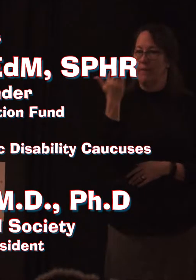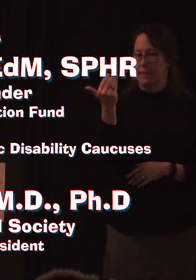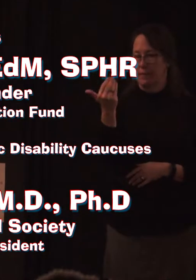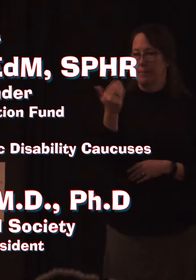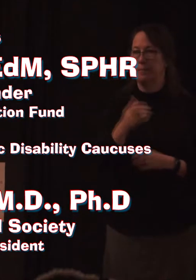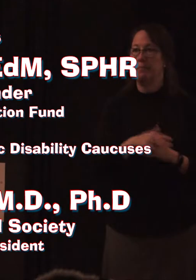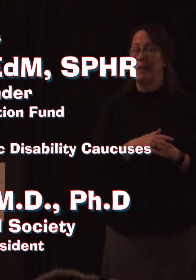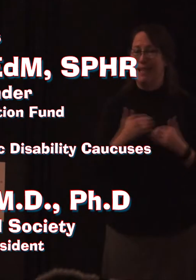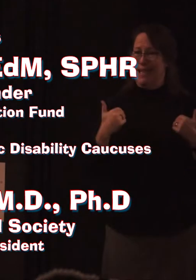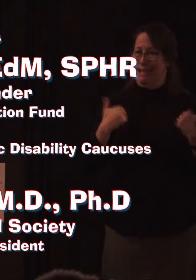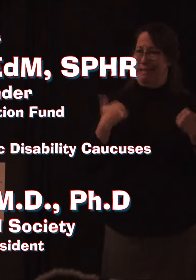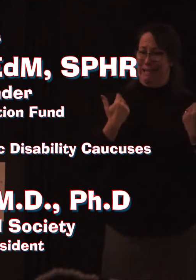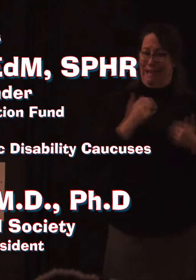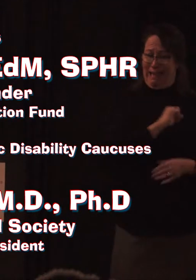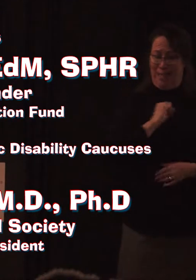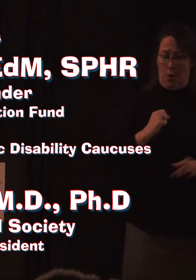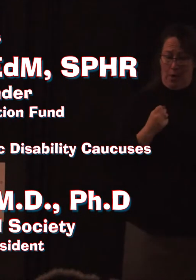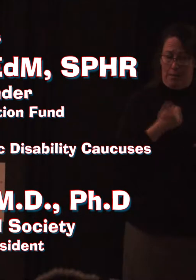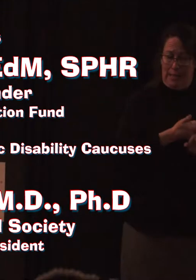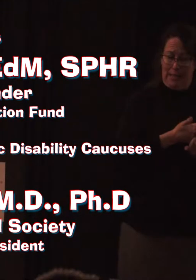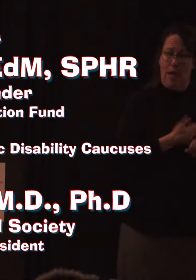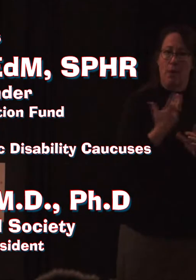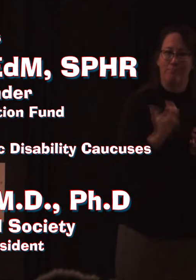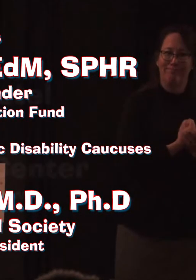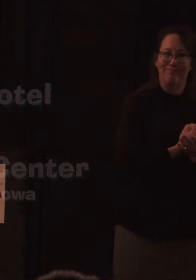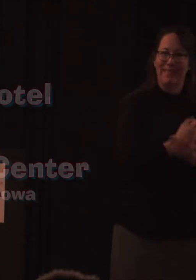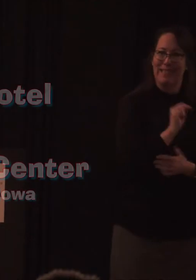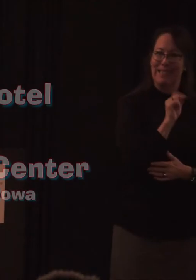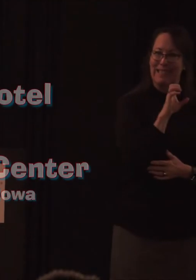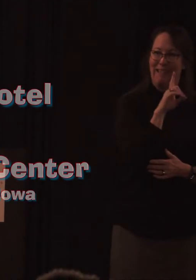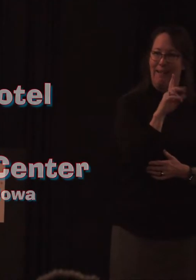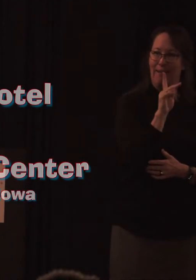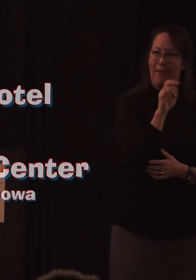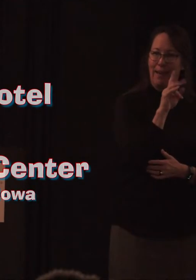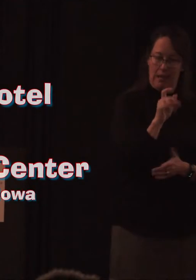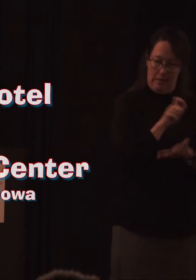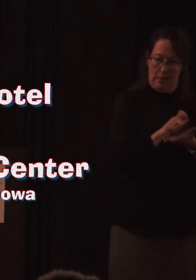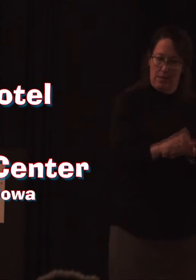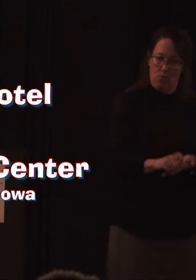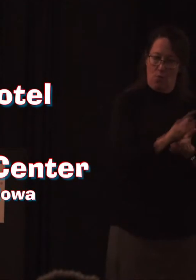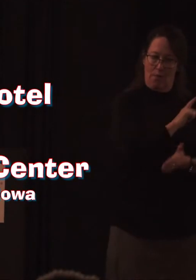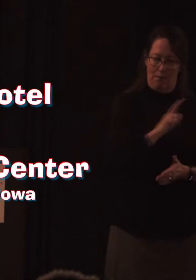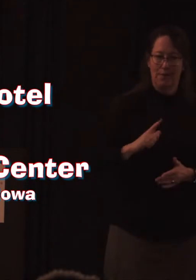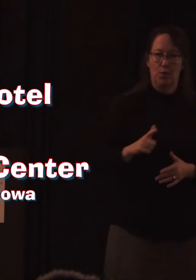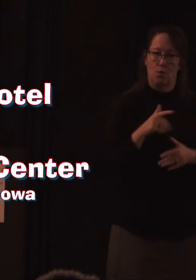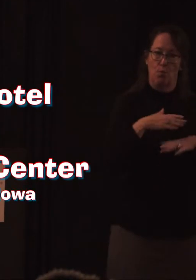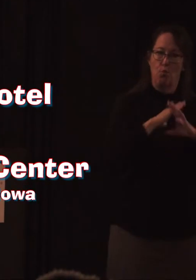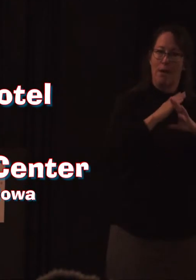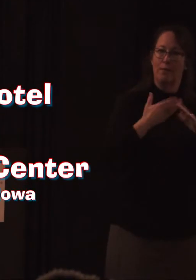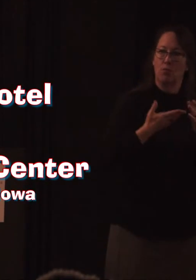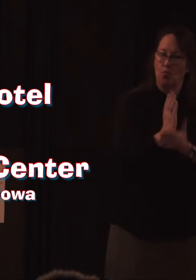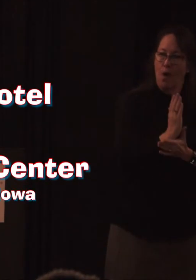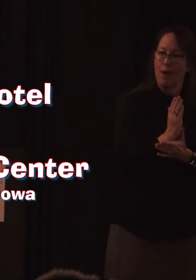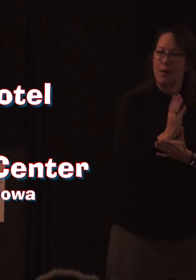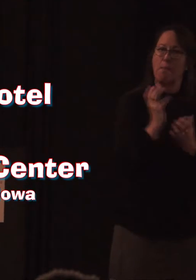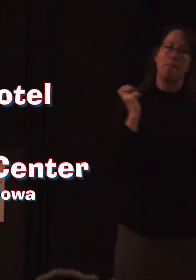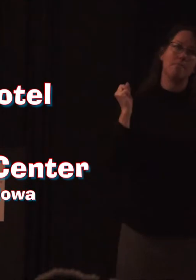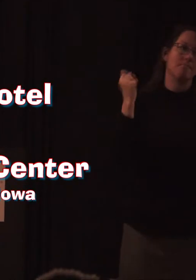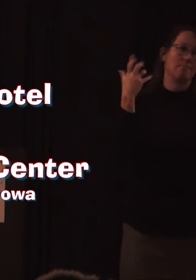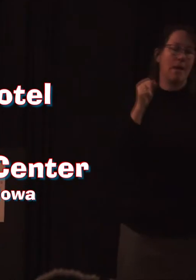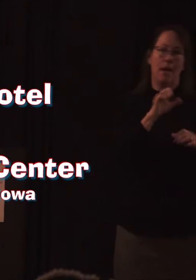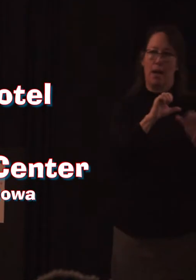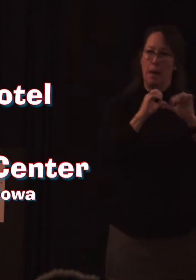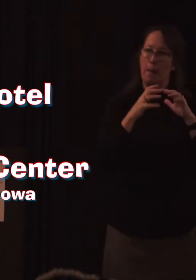2015. As a young senator, Tom was tapped by Senator Ted Kennedy to craft legislation to protect the civil rights of millions